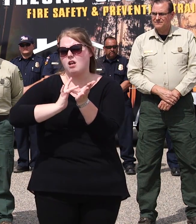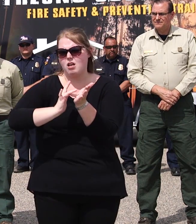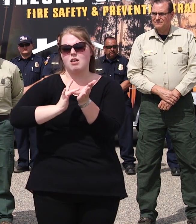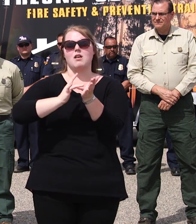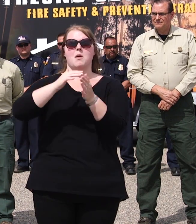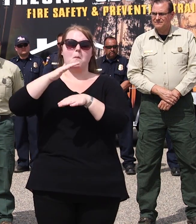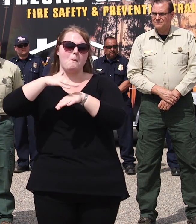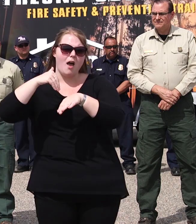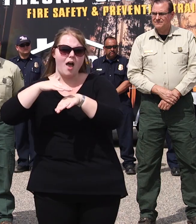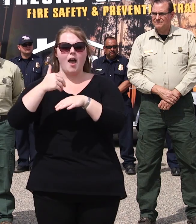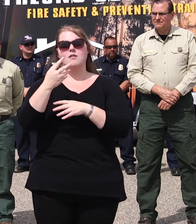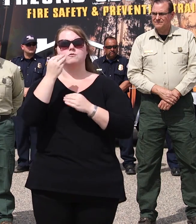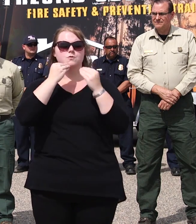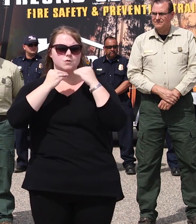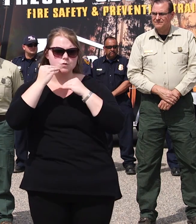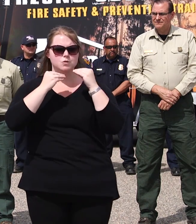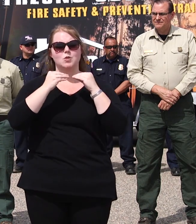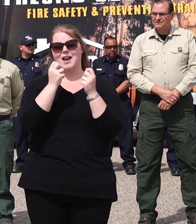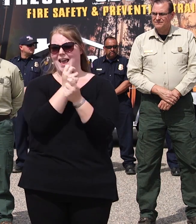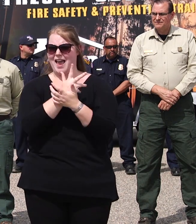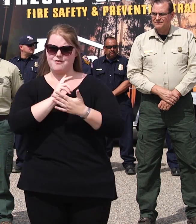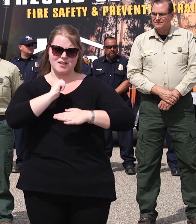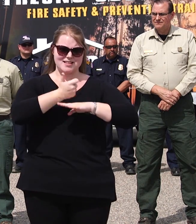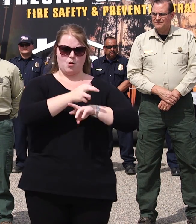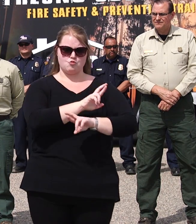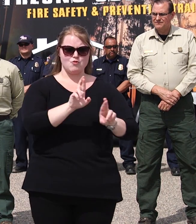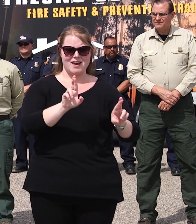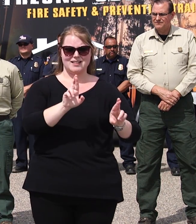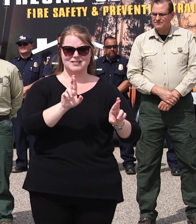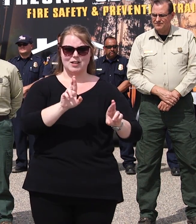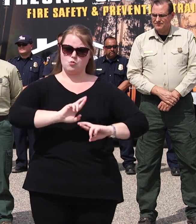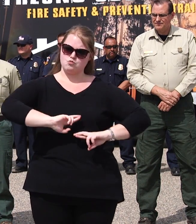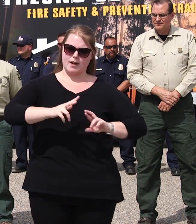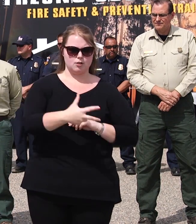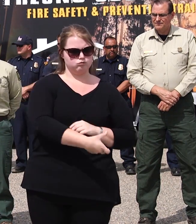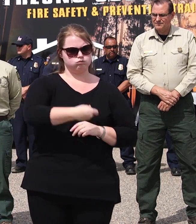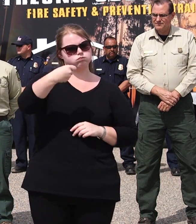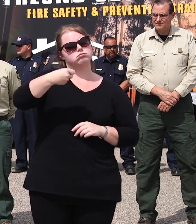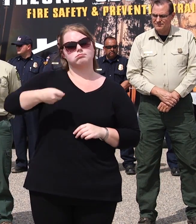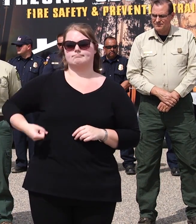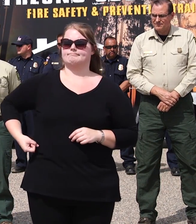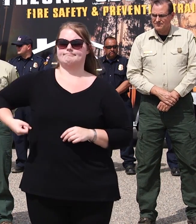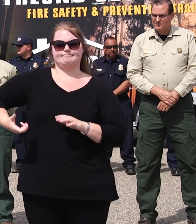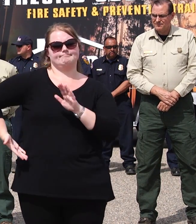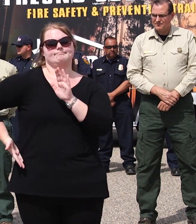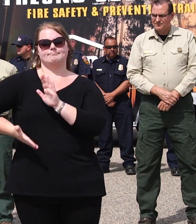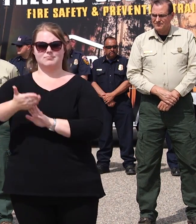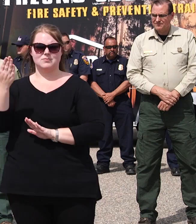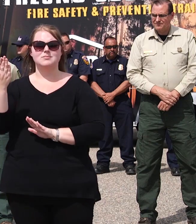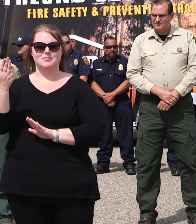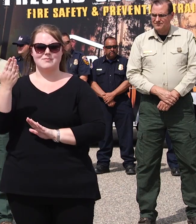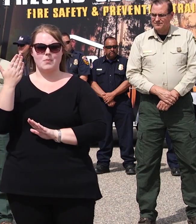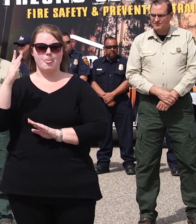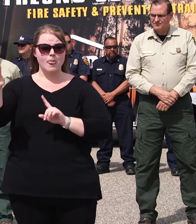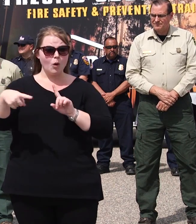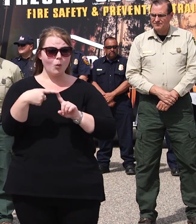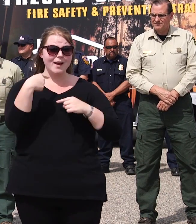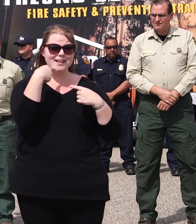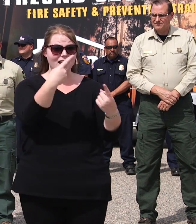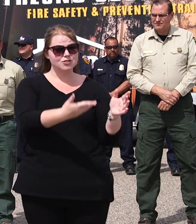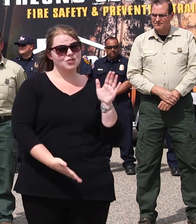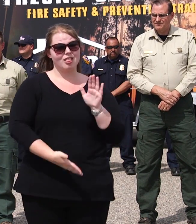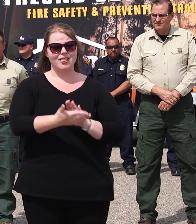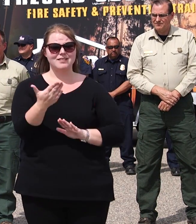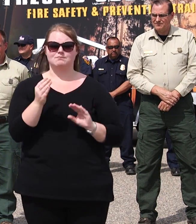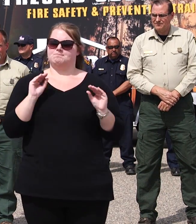pet food, all of that stuff. You need a ready-to-go pack, because when the order comes, there isn't